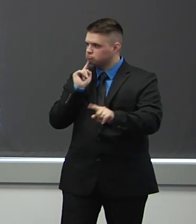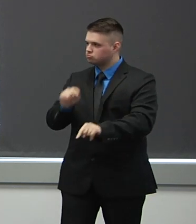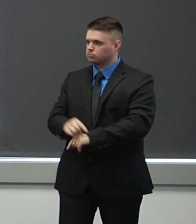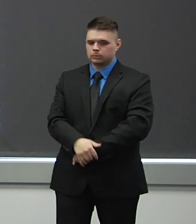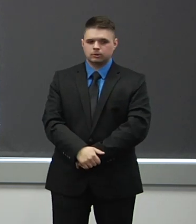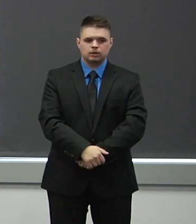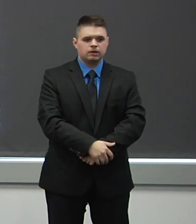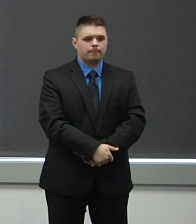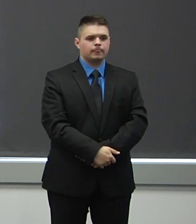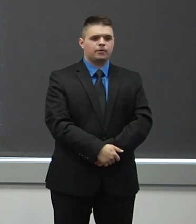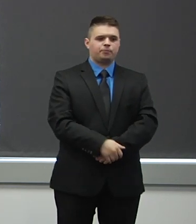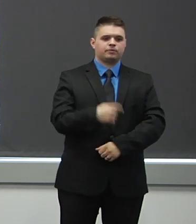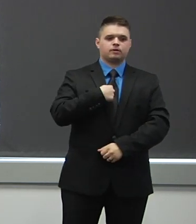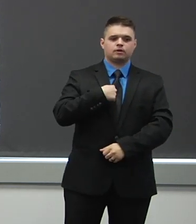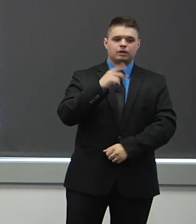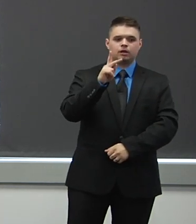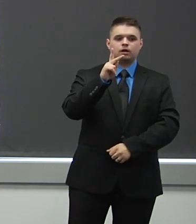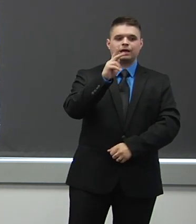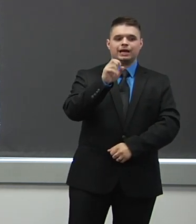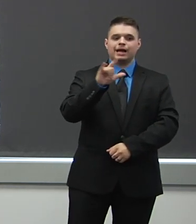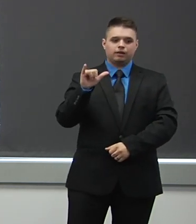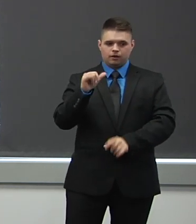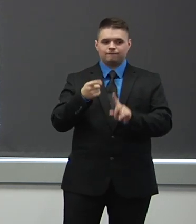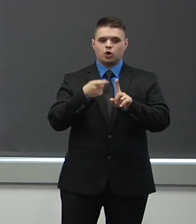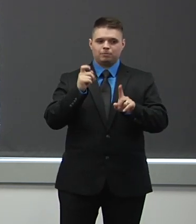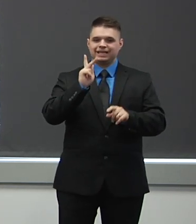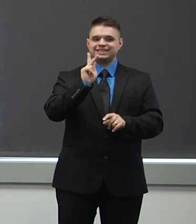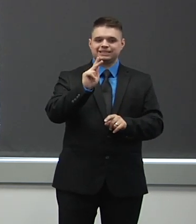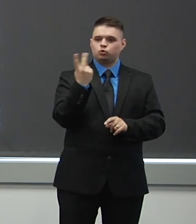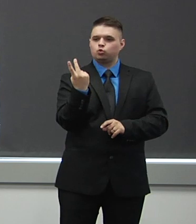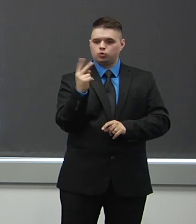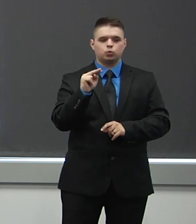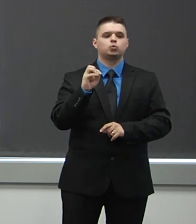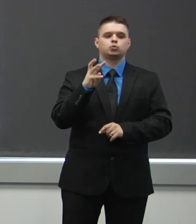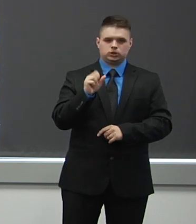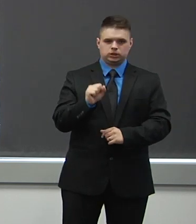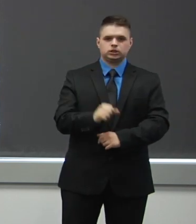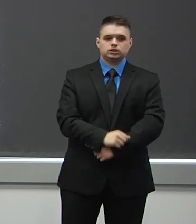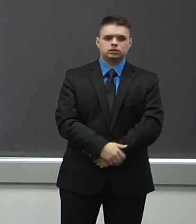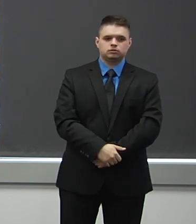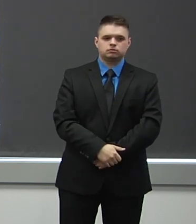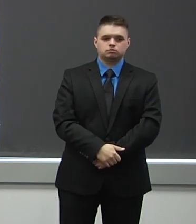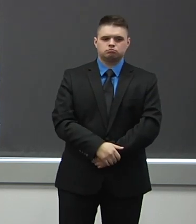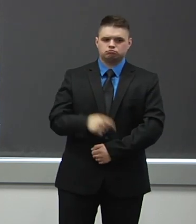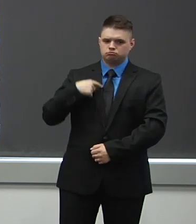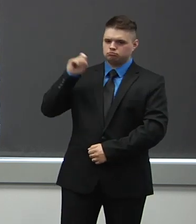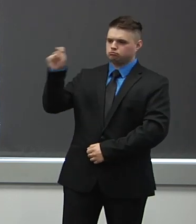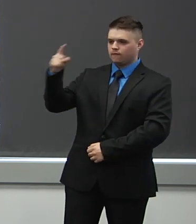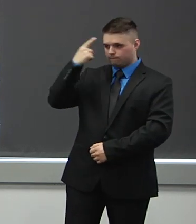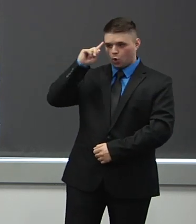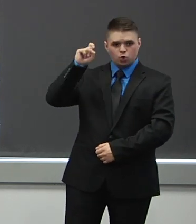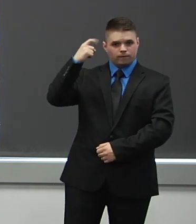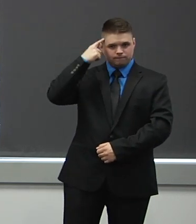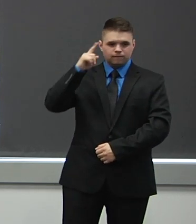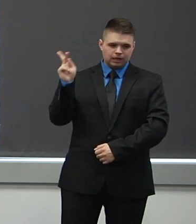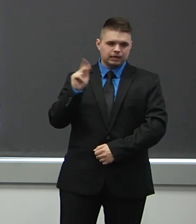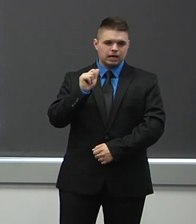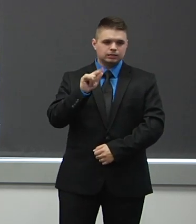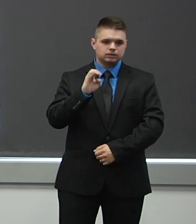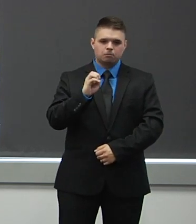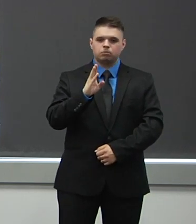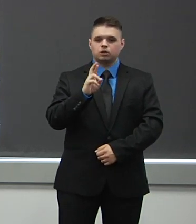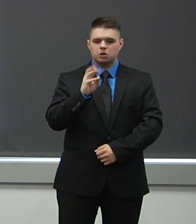This is Kelly Auger from K2 News. I have a question for the governor specifically. Talking about test